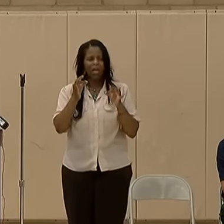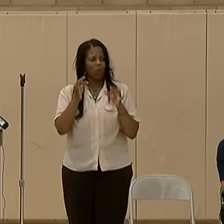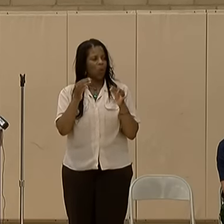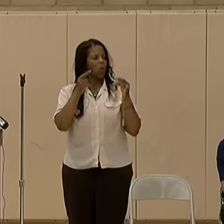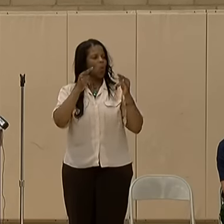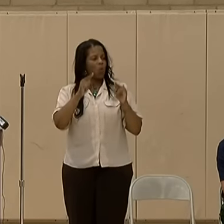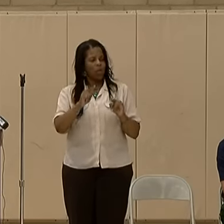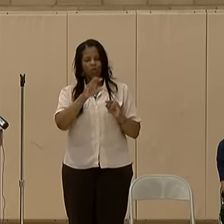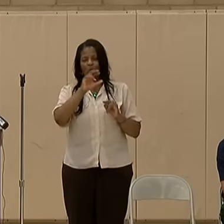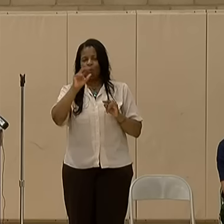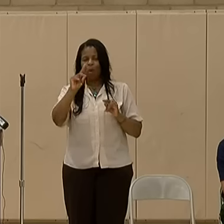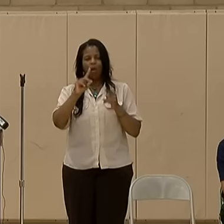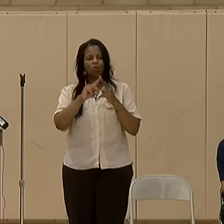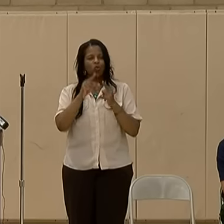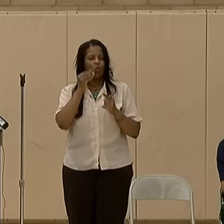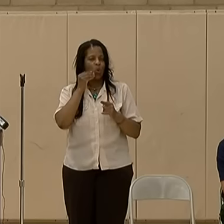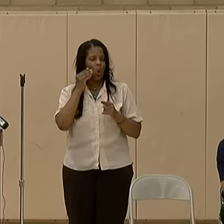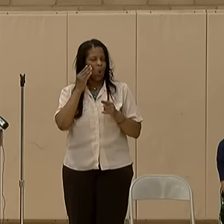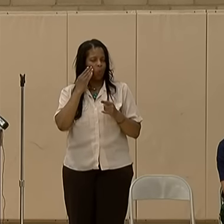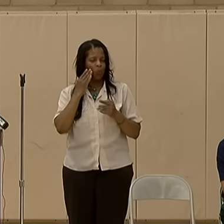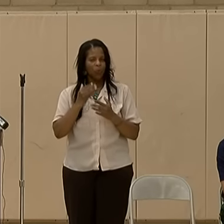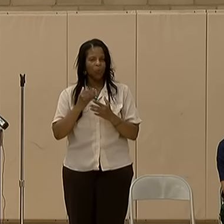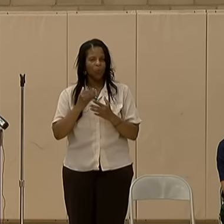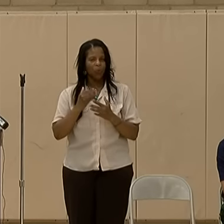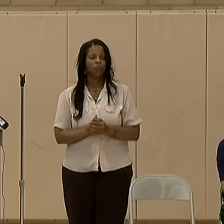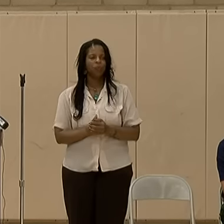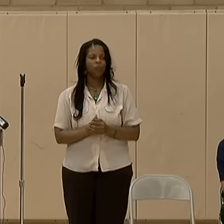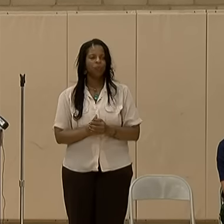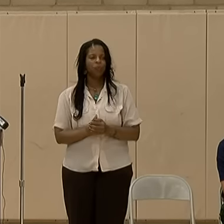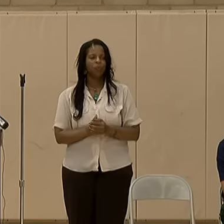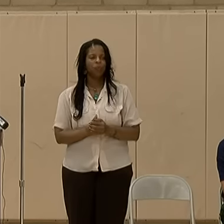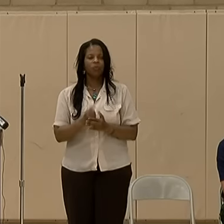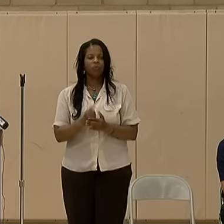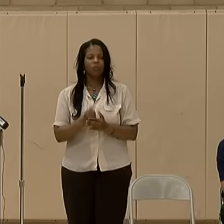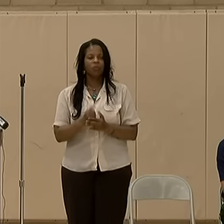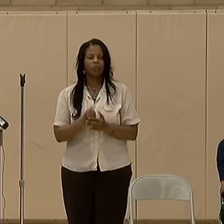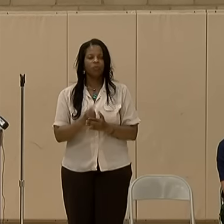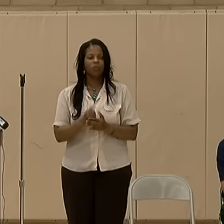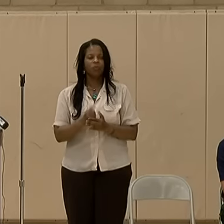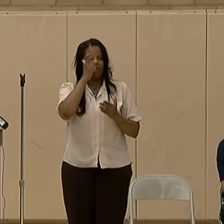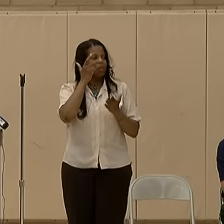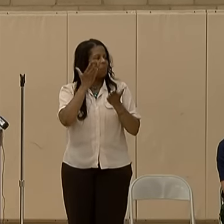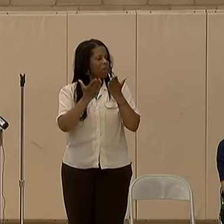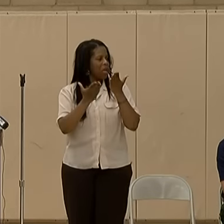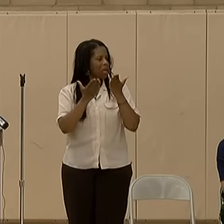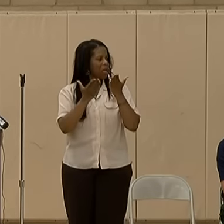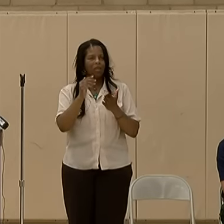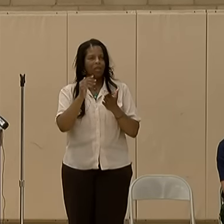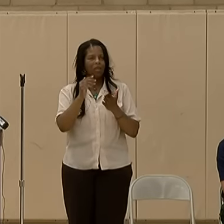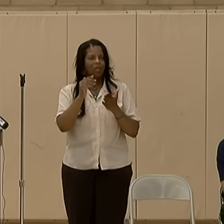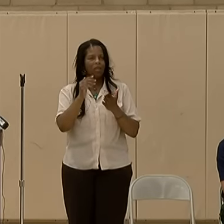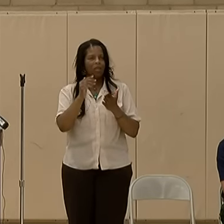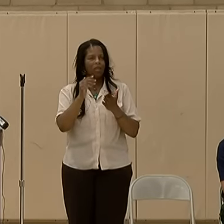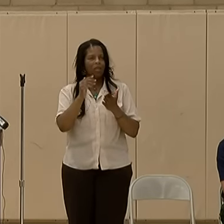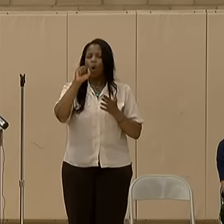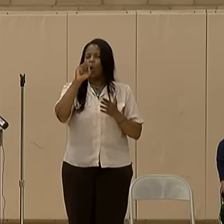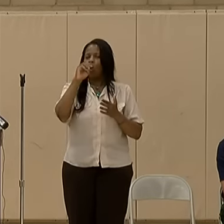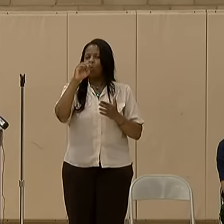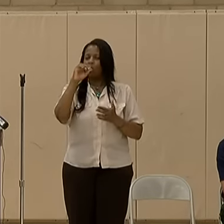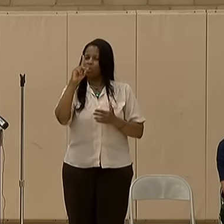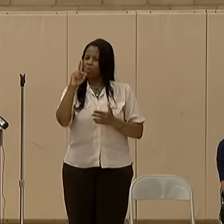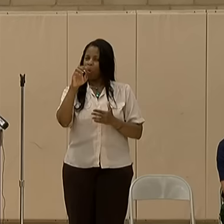we can allow you back in specific areas. And just because maybe you won't see smoke in the air tomorrow as much as